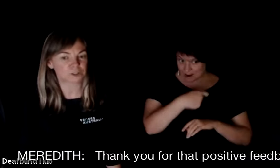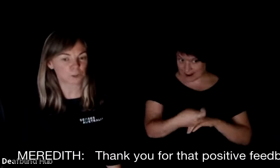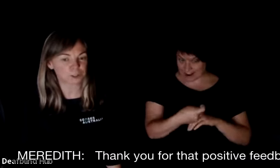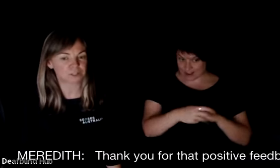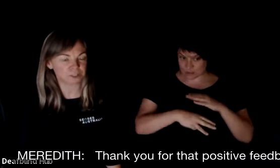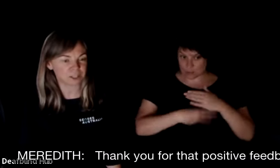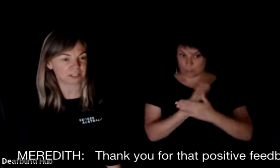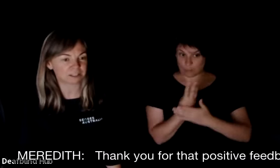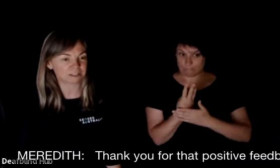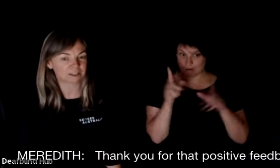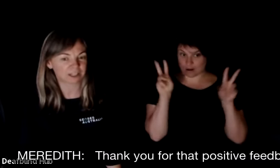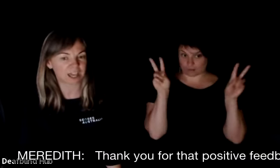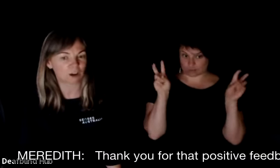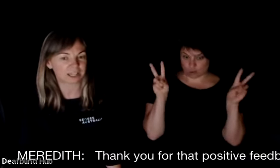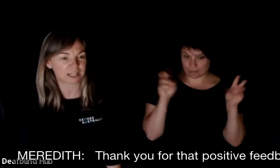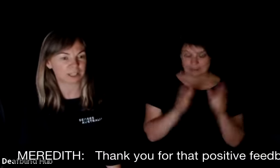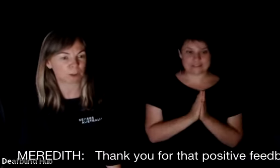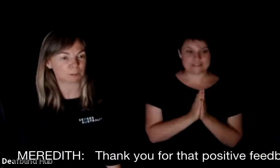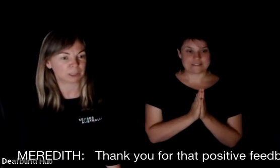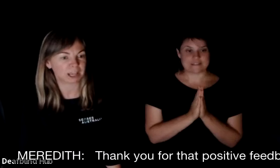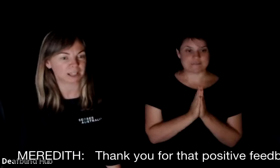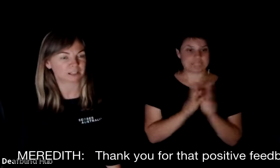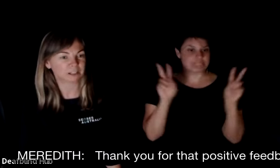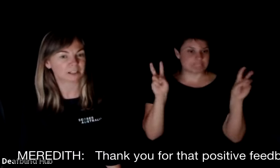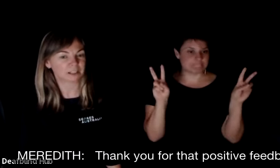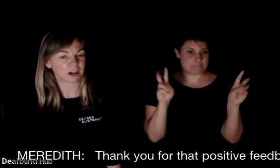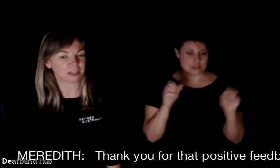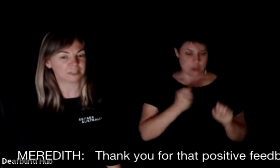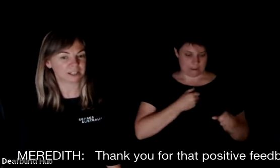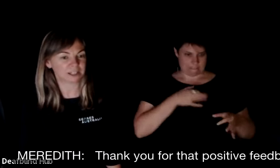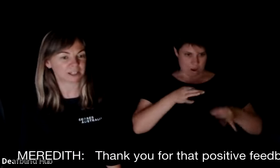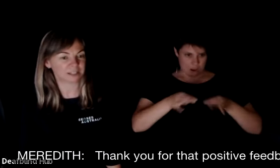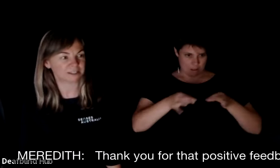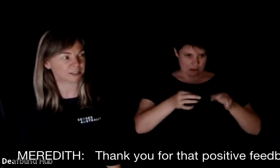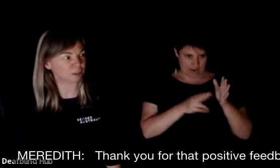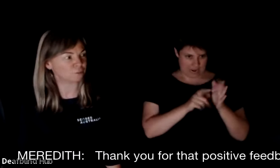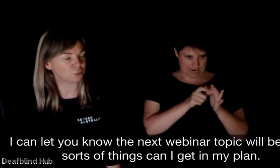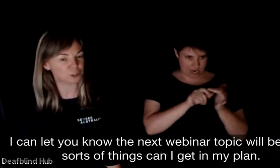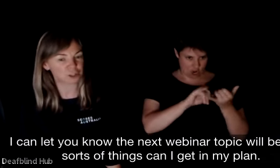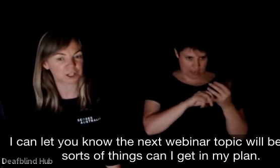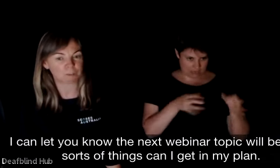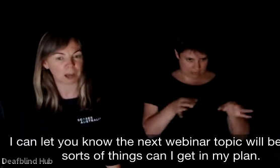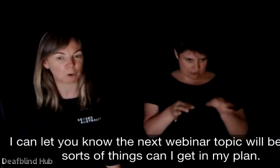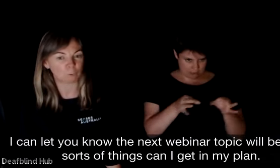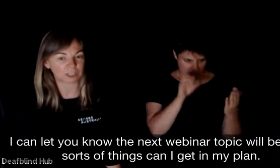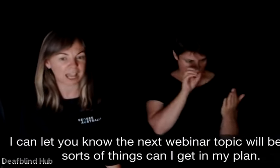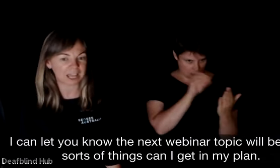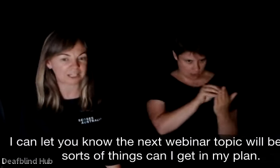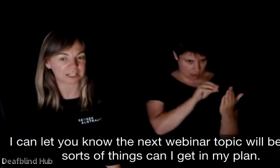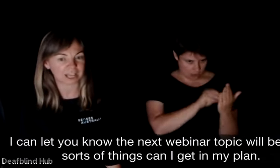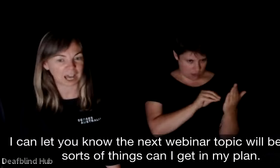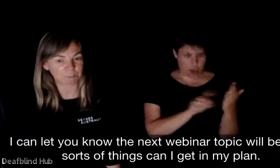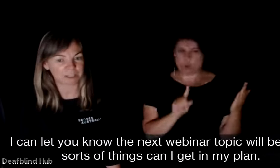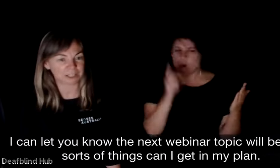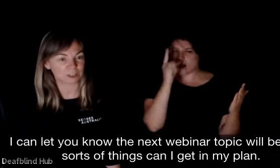what sorts of things can I get in my plan. I think there's some confusion about what